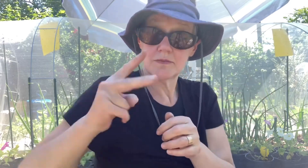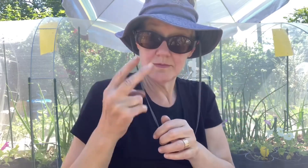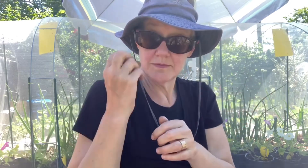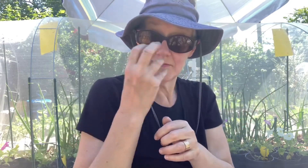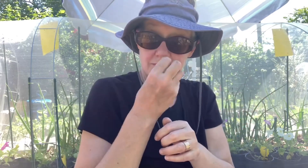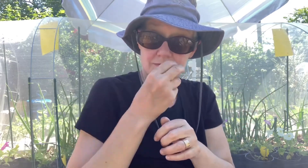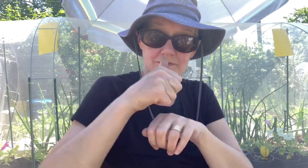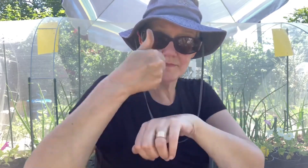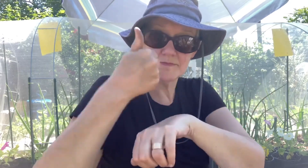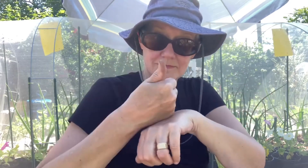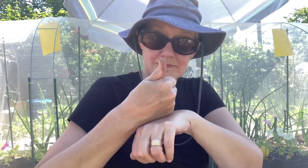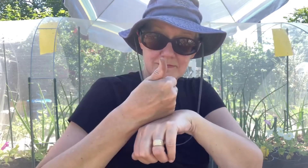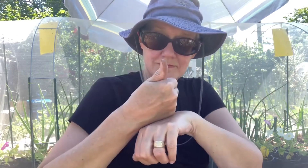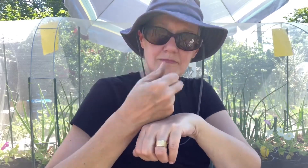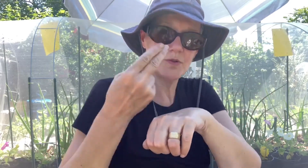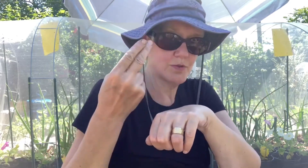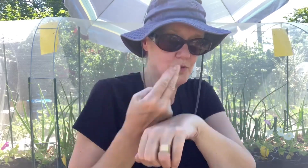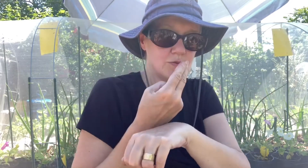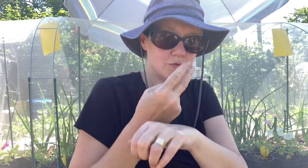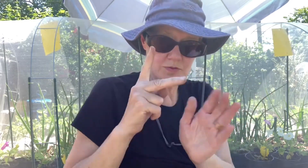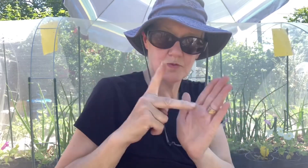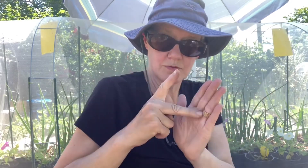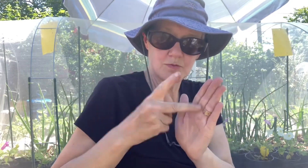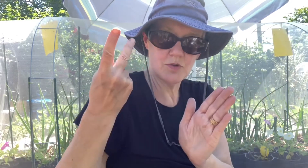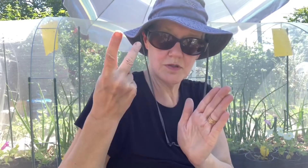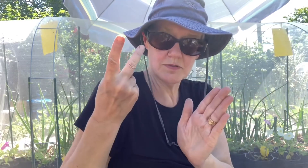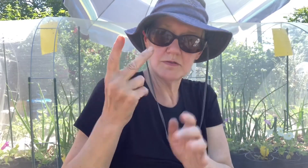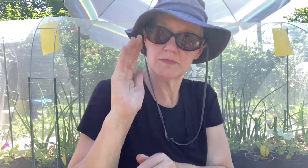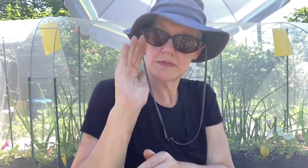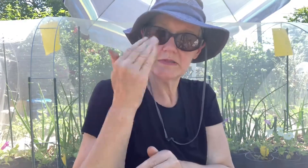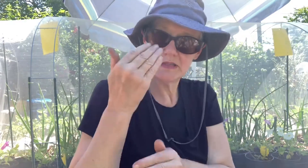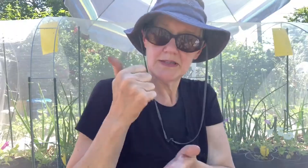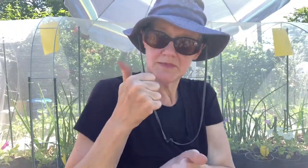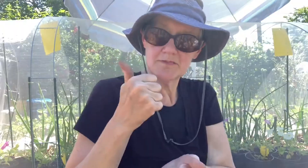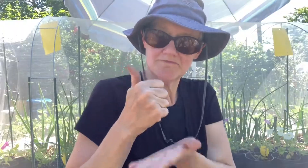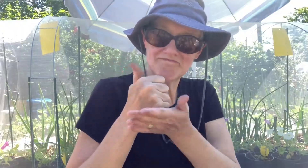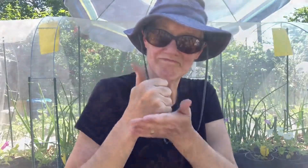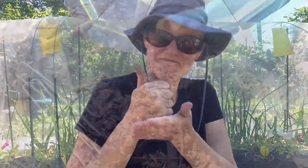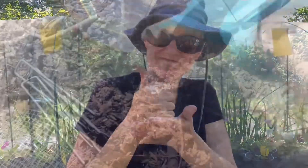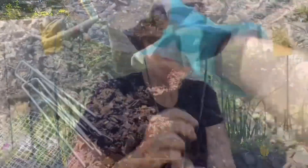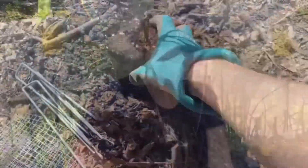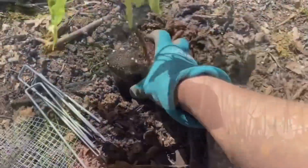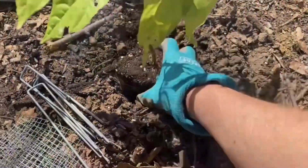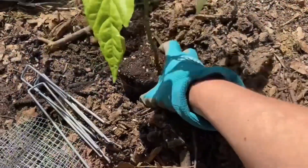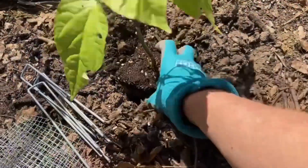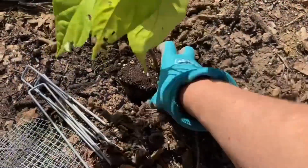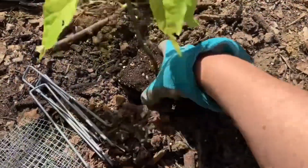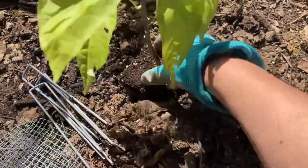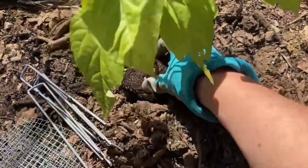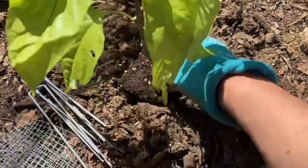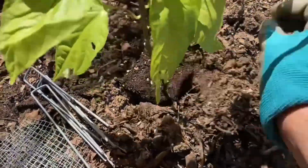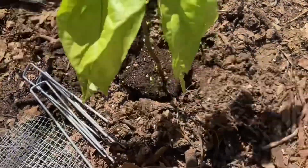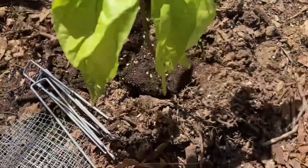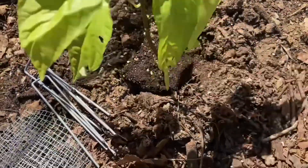and then they'll set a second set of blossoms. And I use it both times, and it really seems to help.